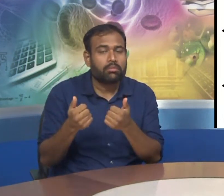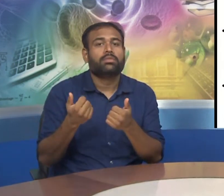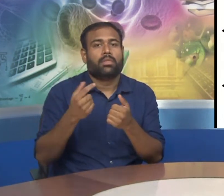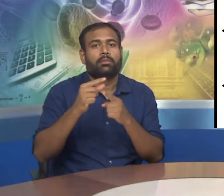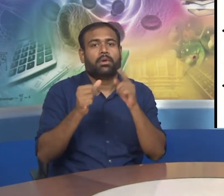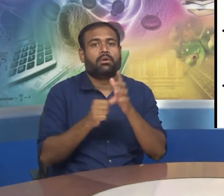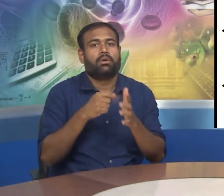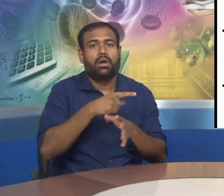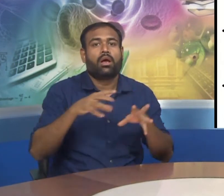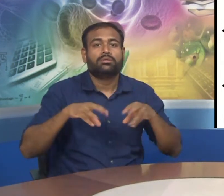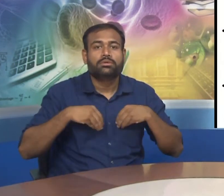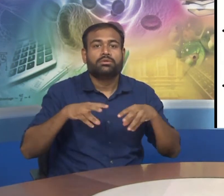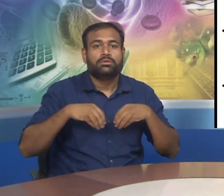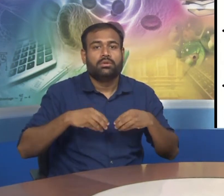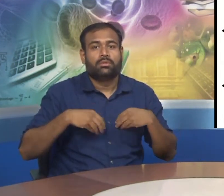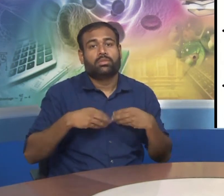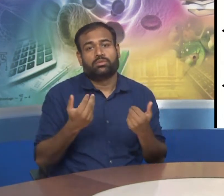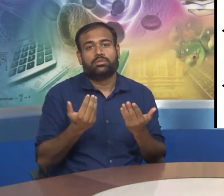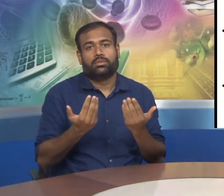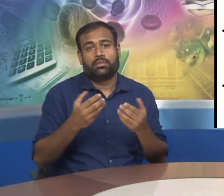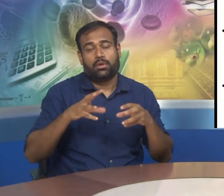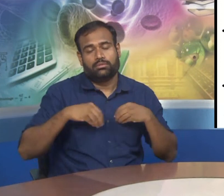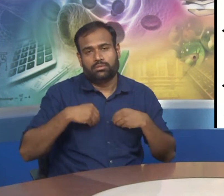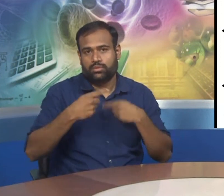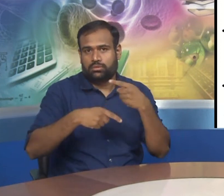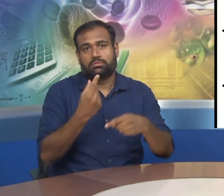the President has always accepted it.